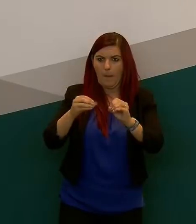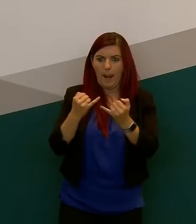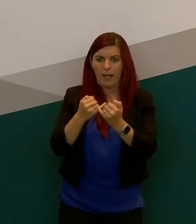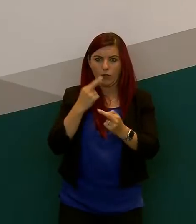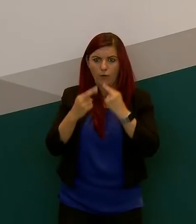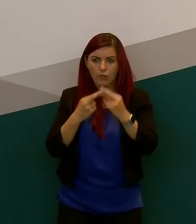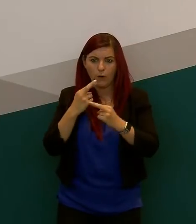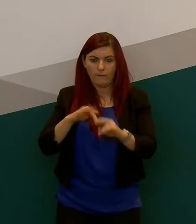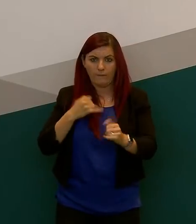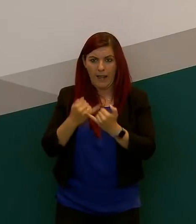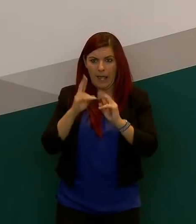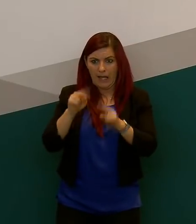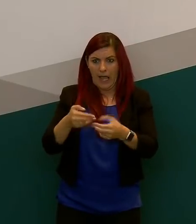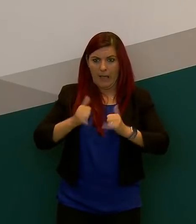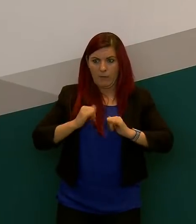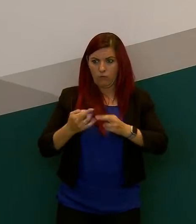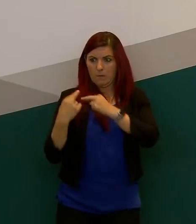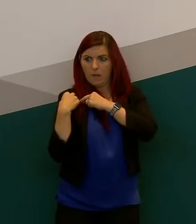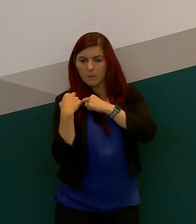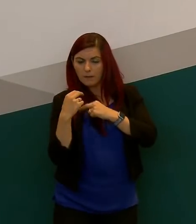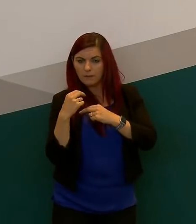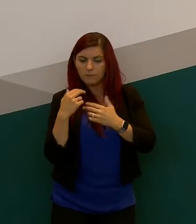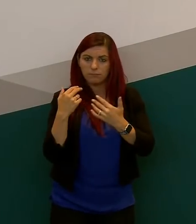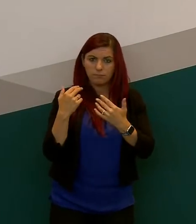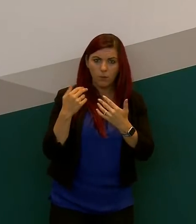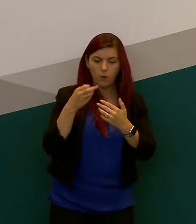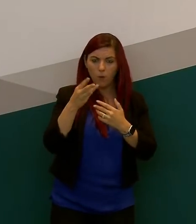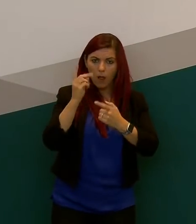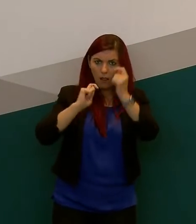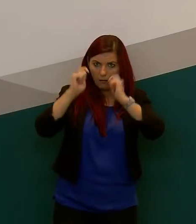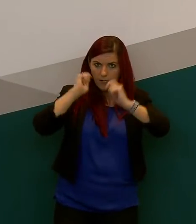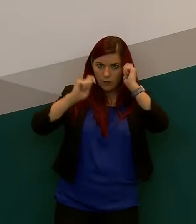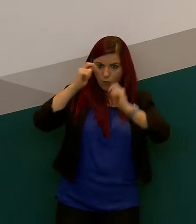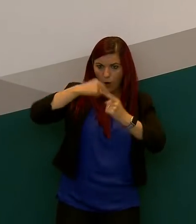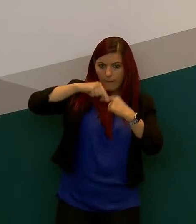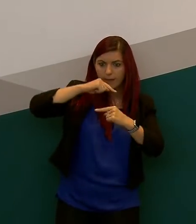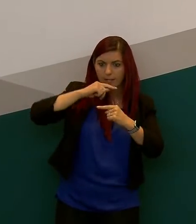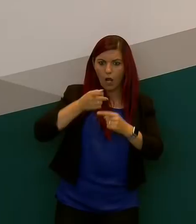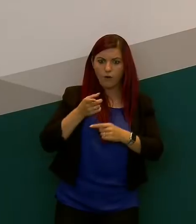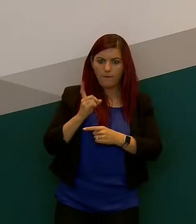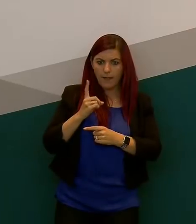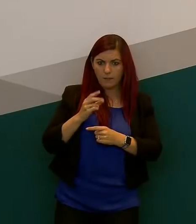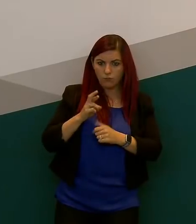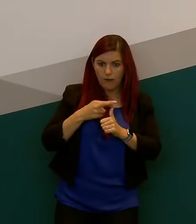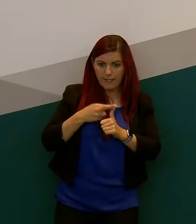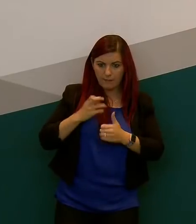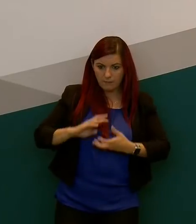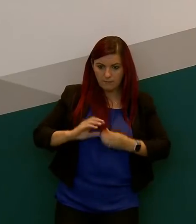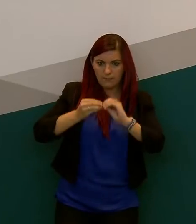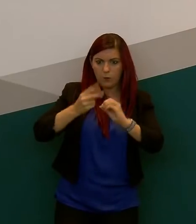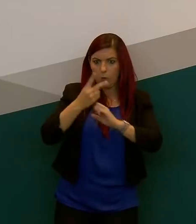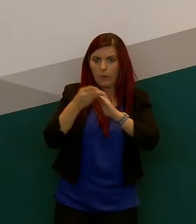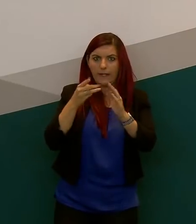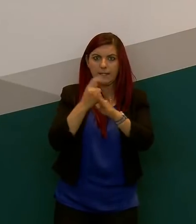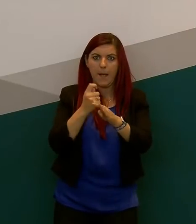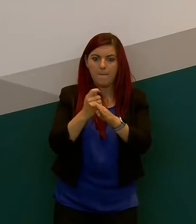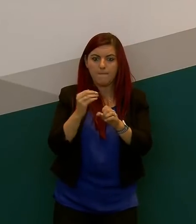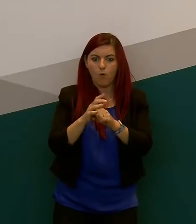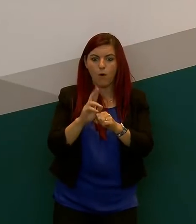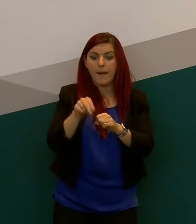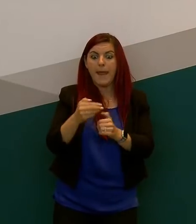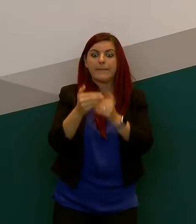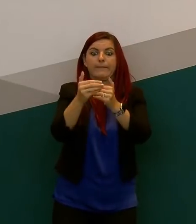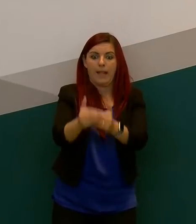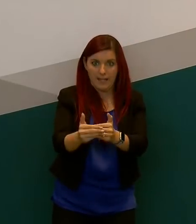can do so responsibly, that'll be taken into account in our advice that we formulate in 2 weeks' time in relation to